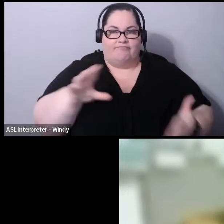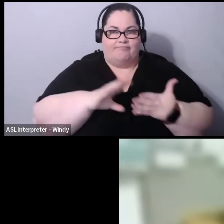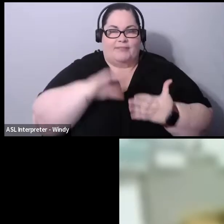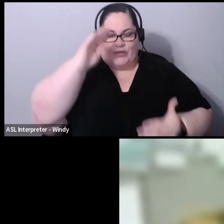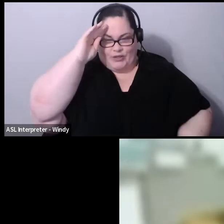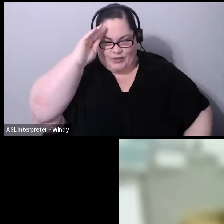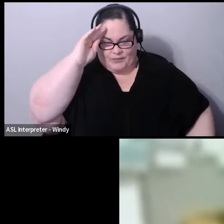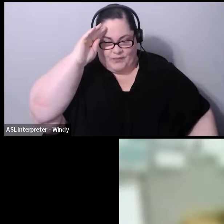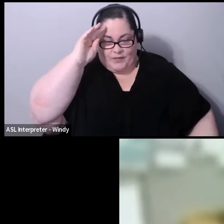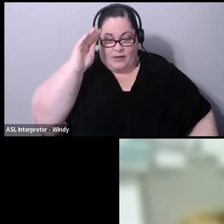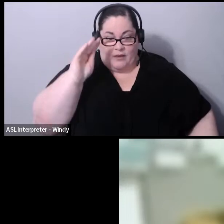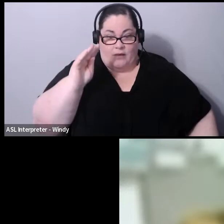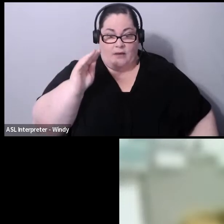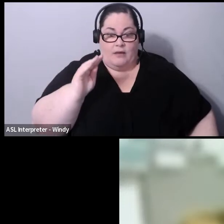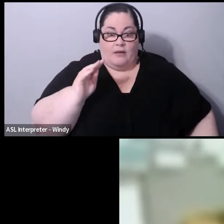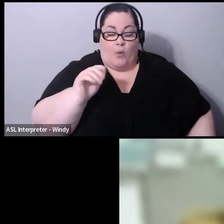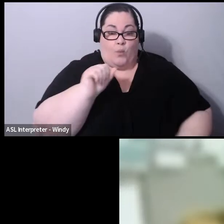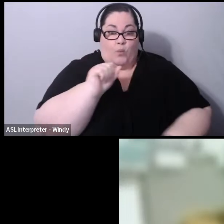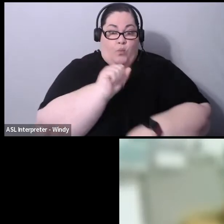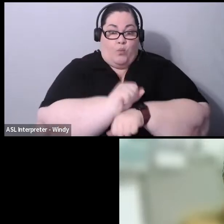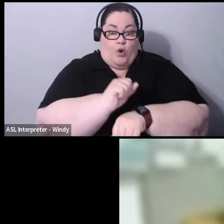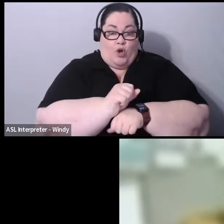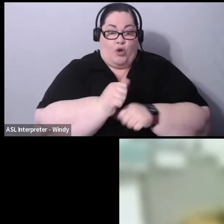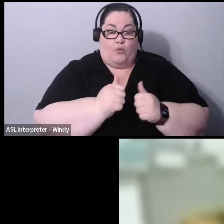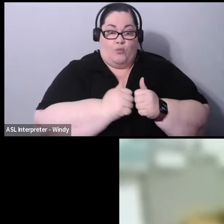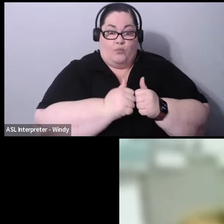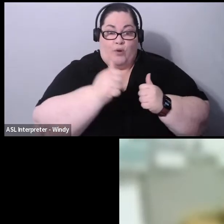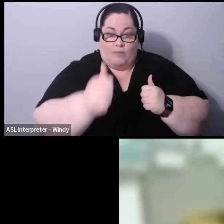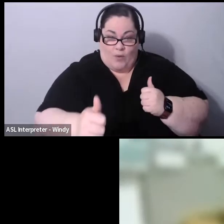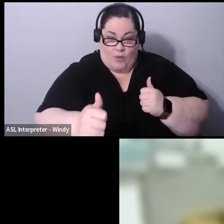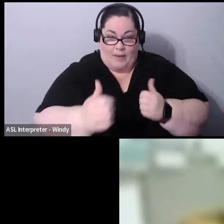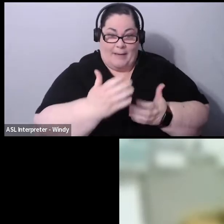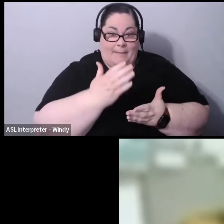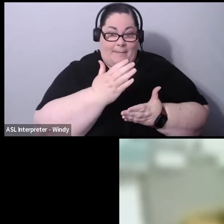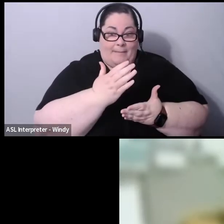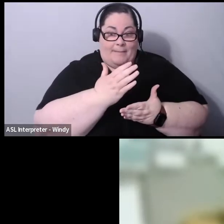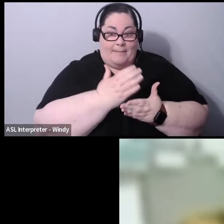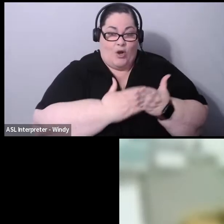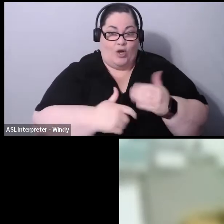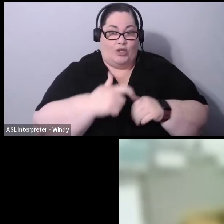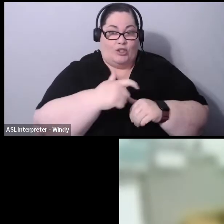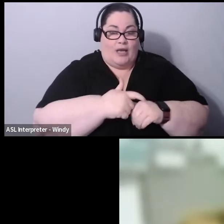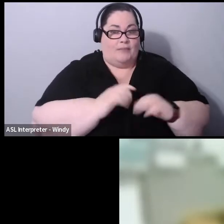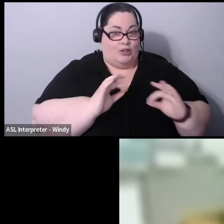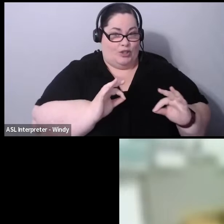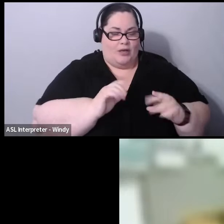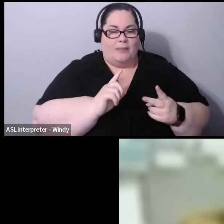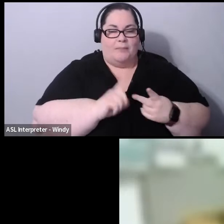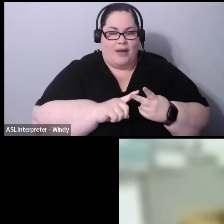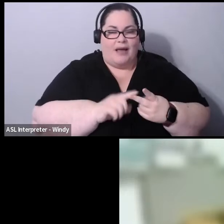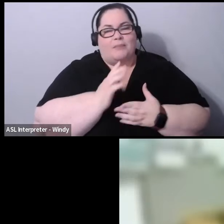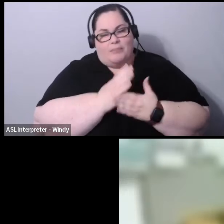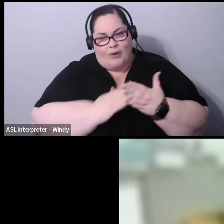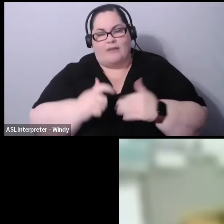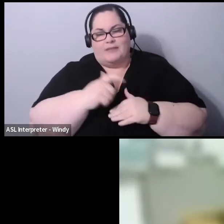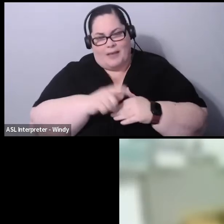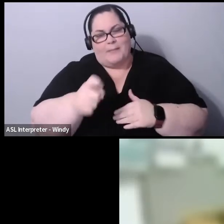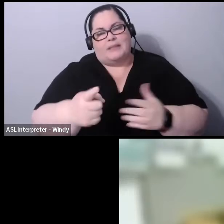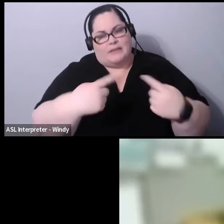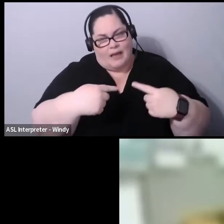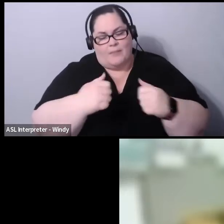that working remotely part-time works, but the rest of the time you need to be in with the